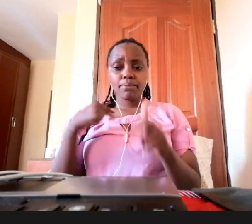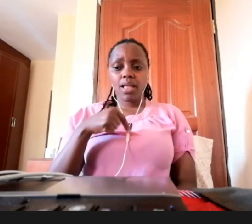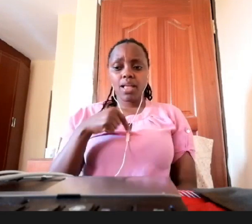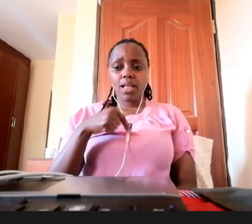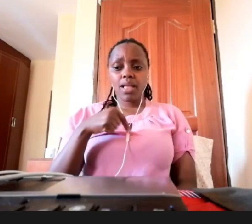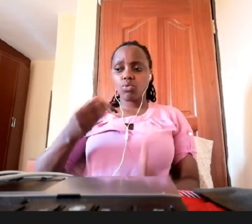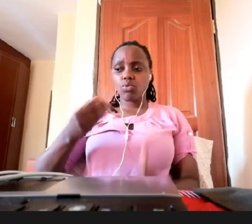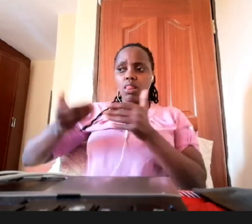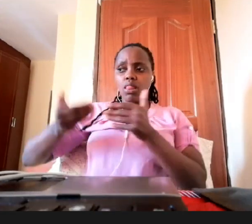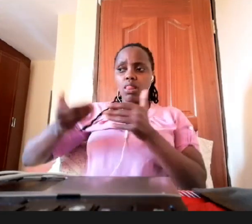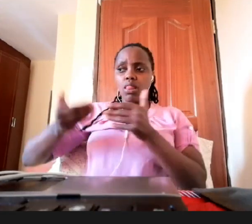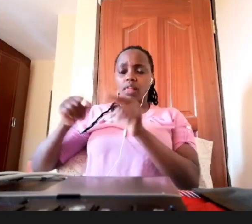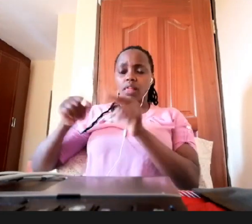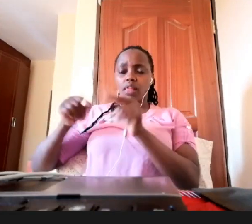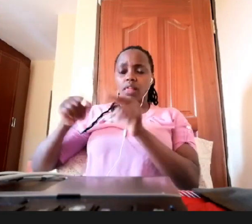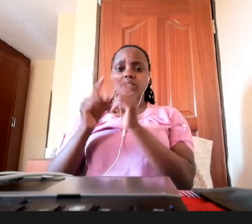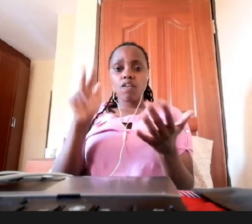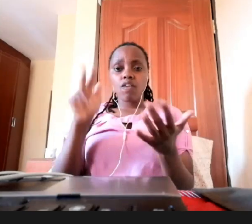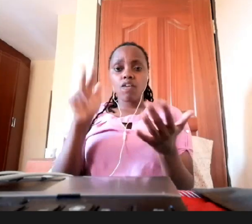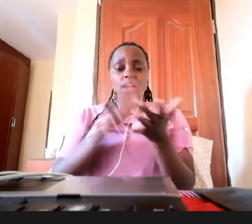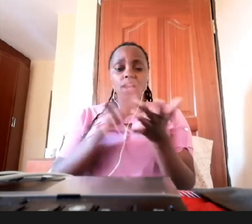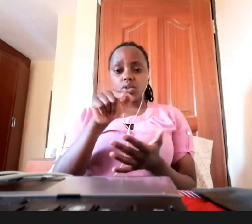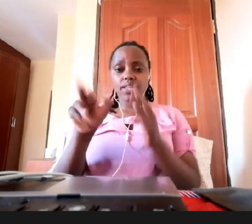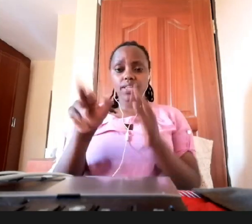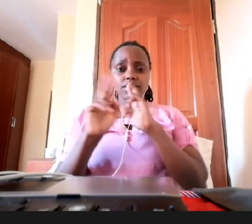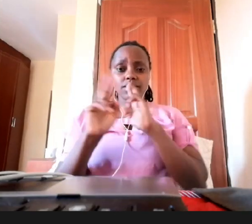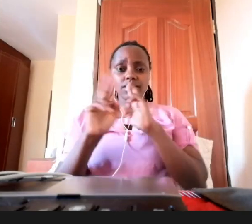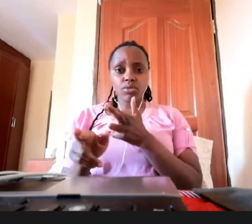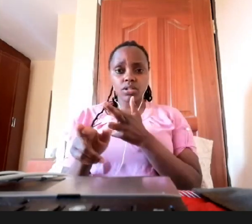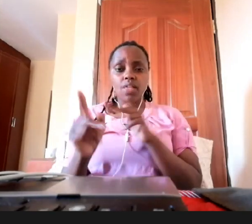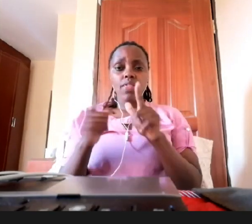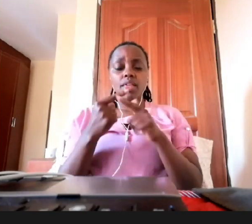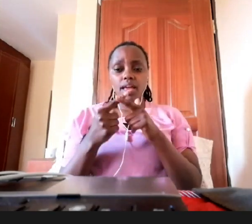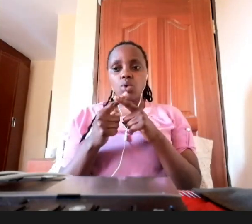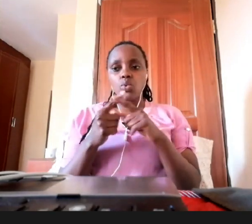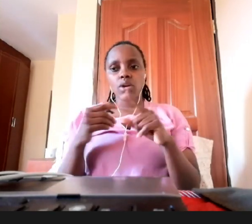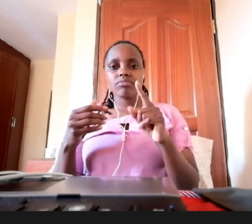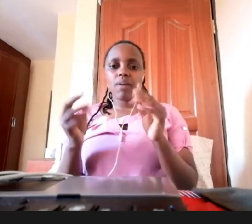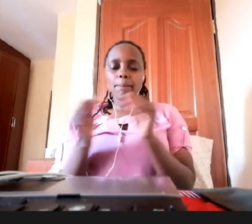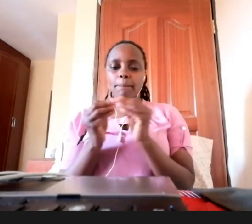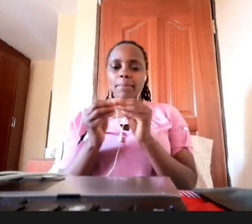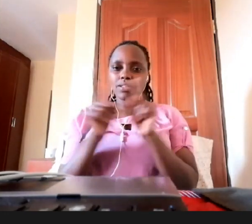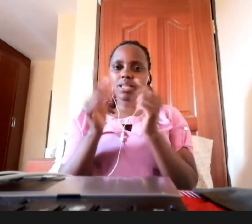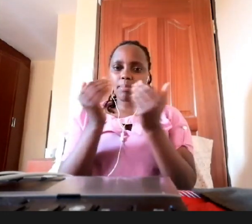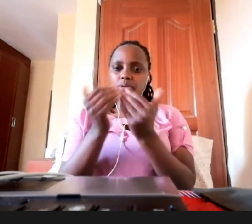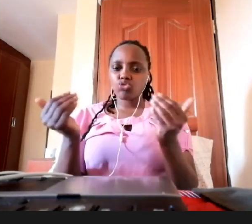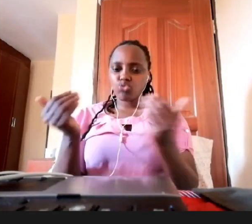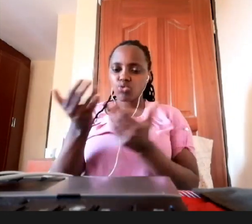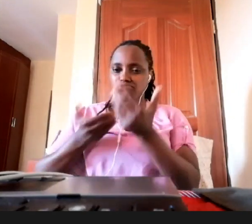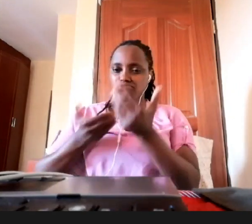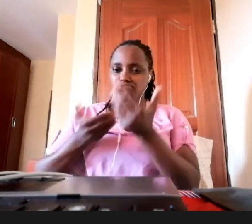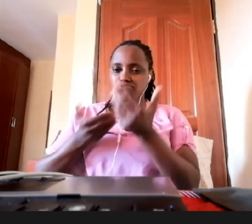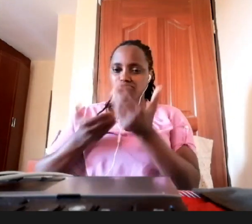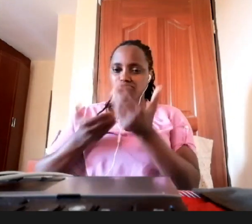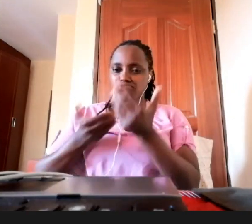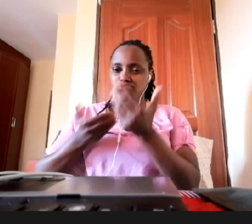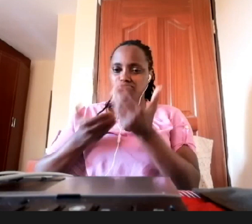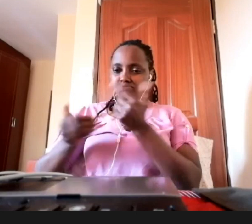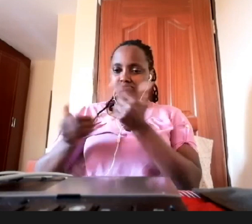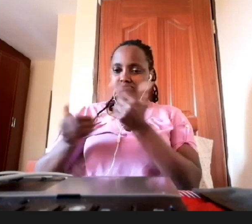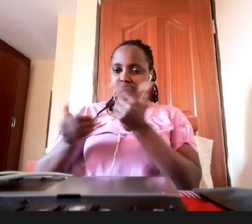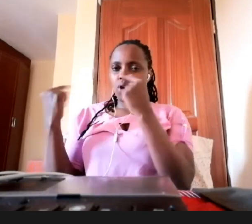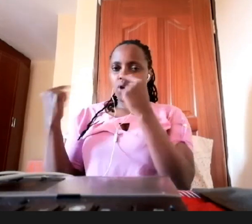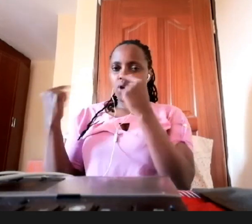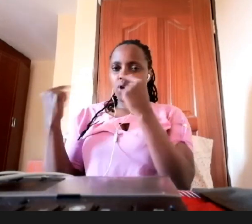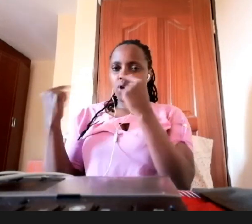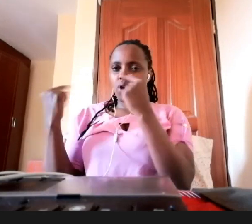same children for validation of the report. And we met the same children same groups, and we presented the